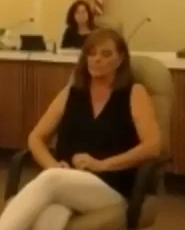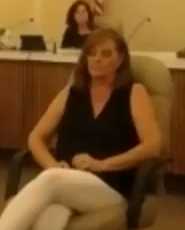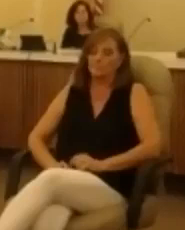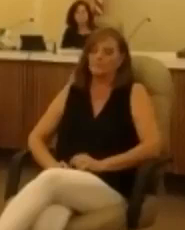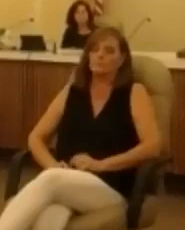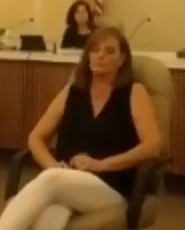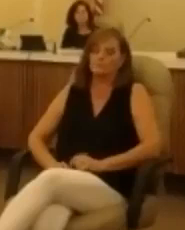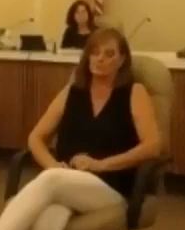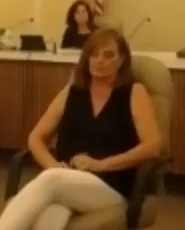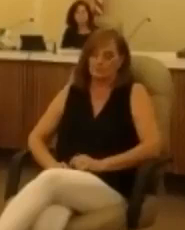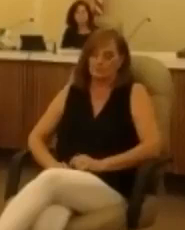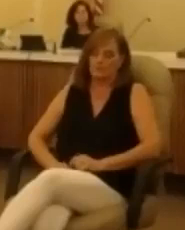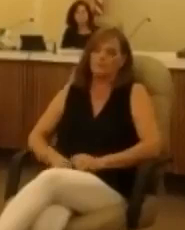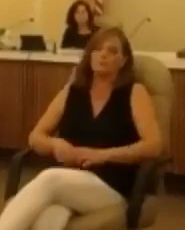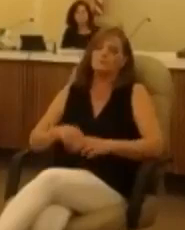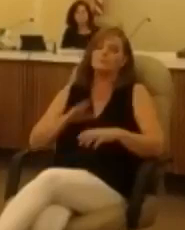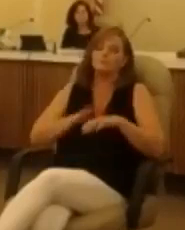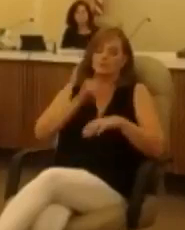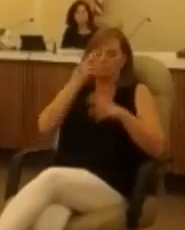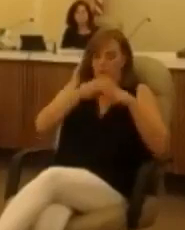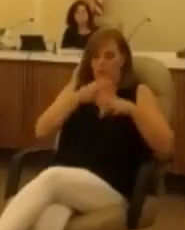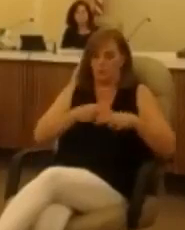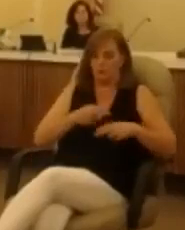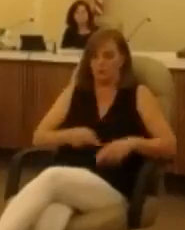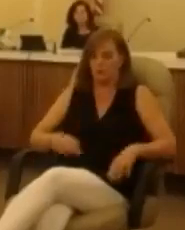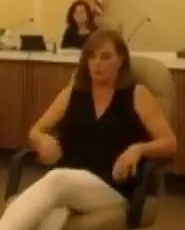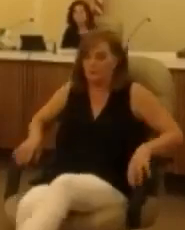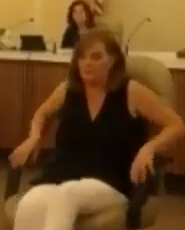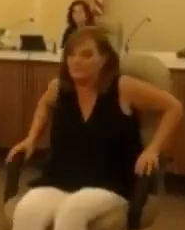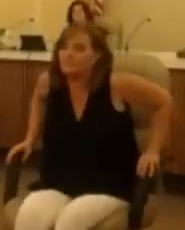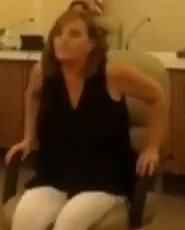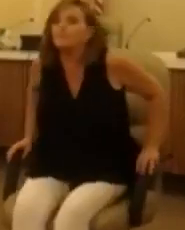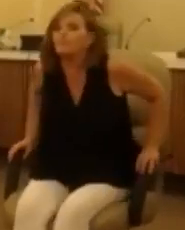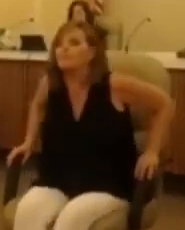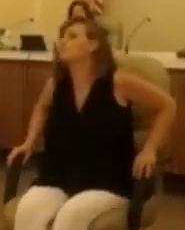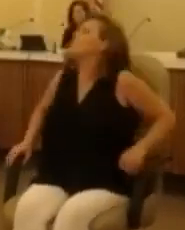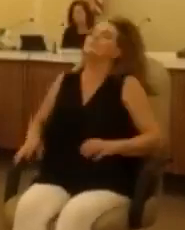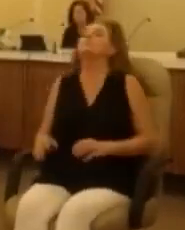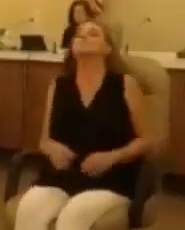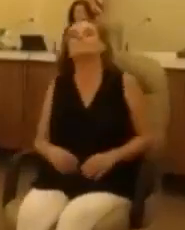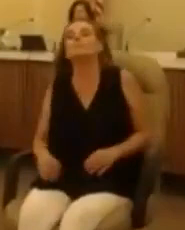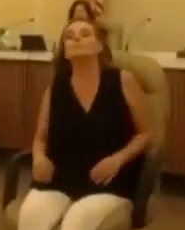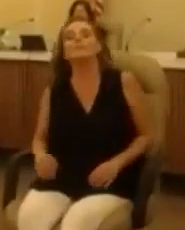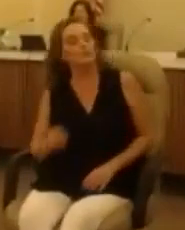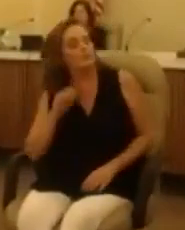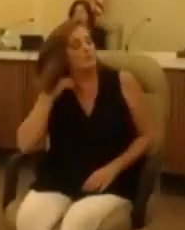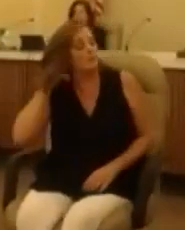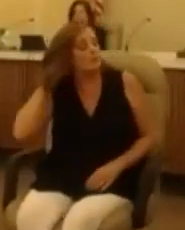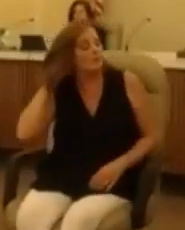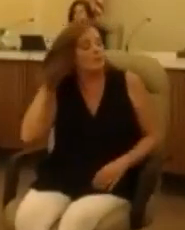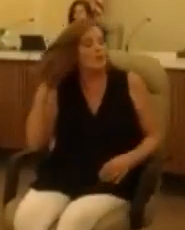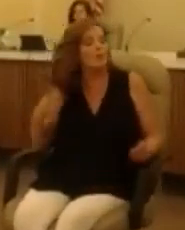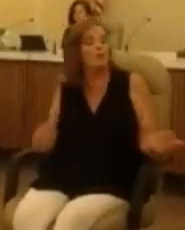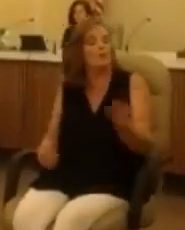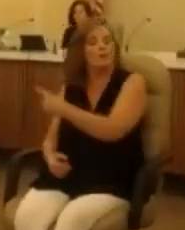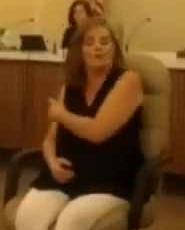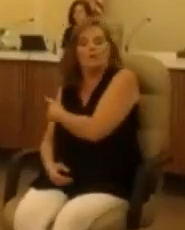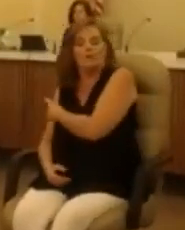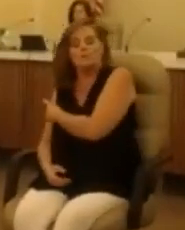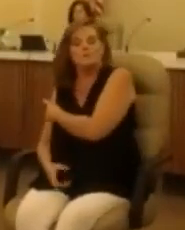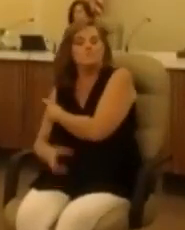Hearing none, please call the roll on the amended resolution. Councilmember Barley,